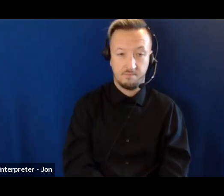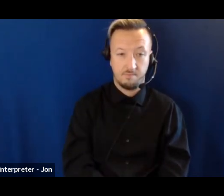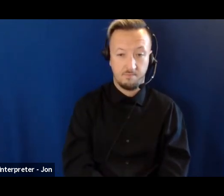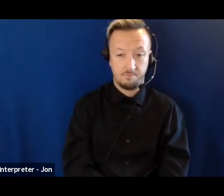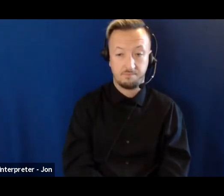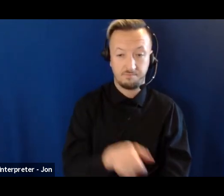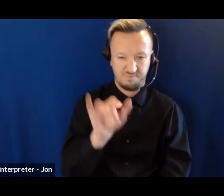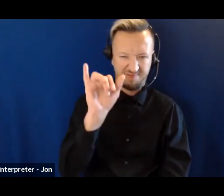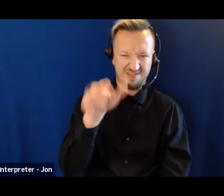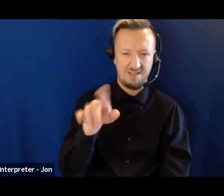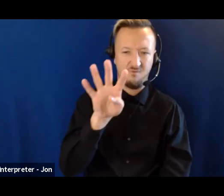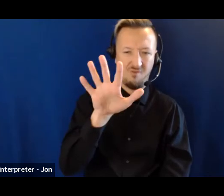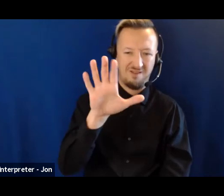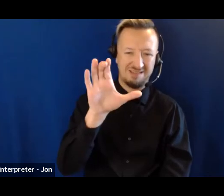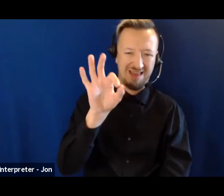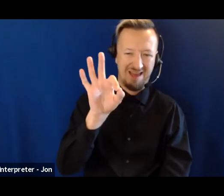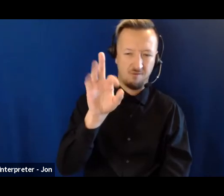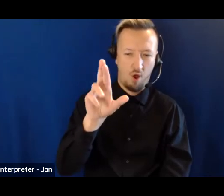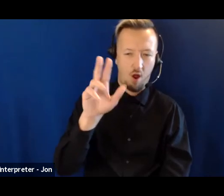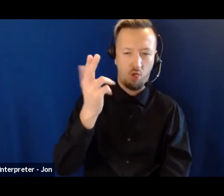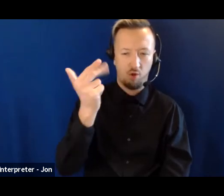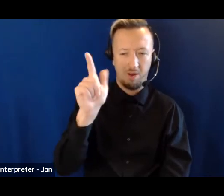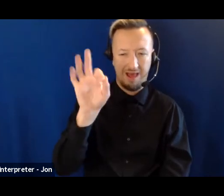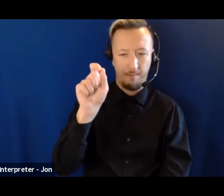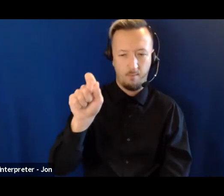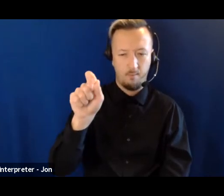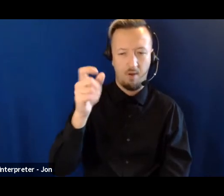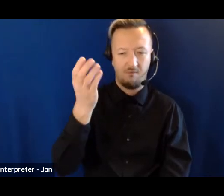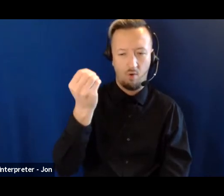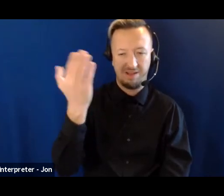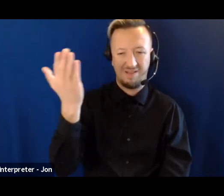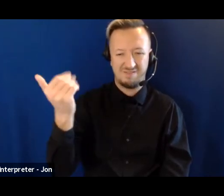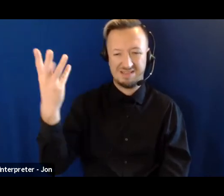the Code of Federal Regulations, the 45 CFR